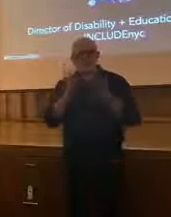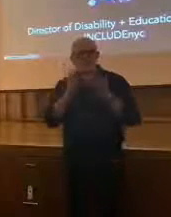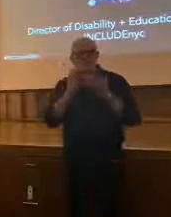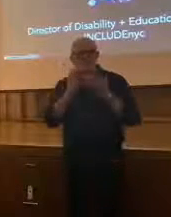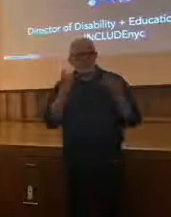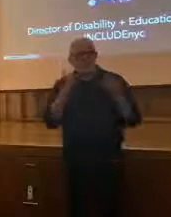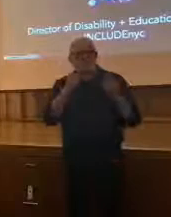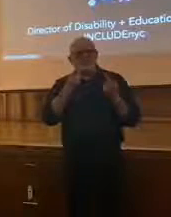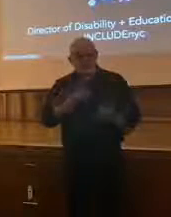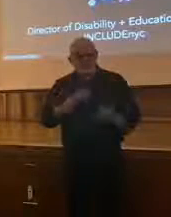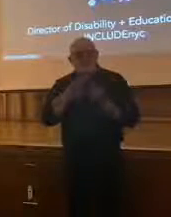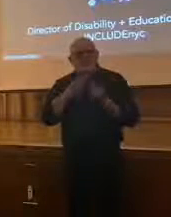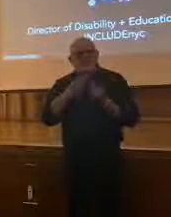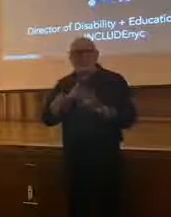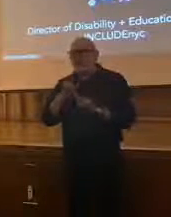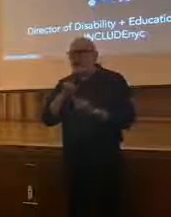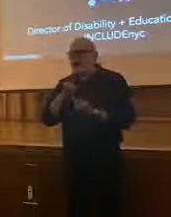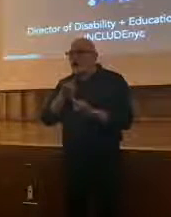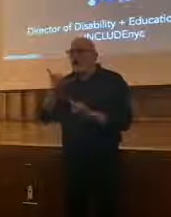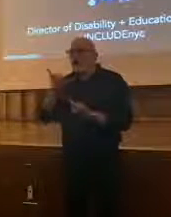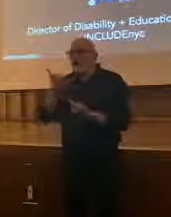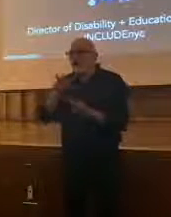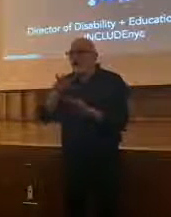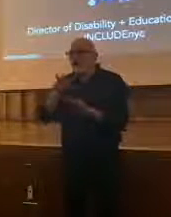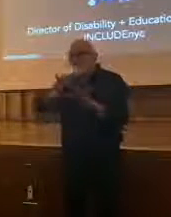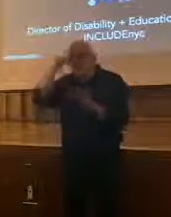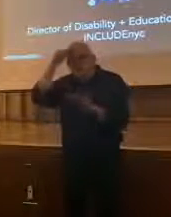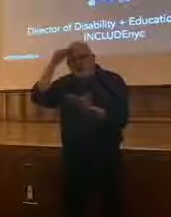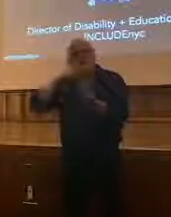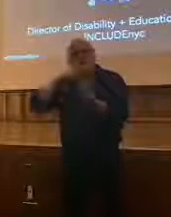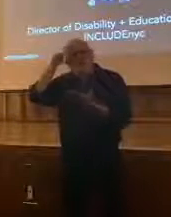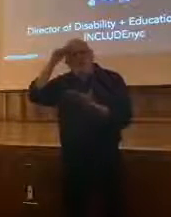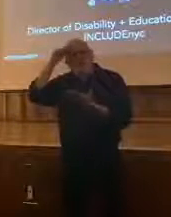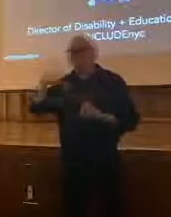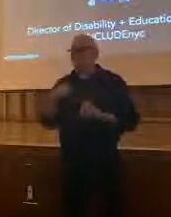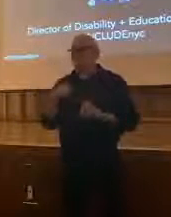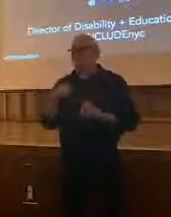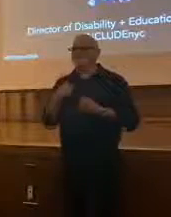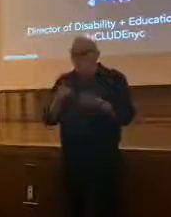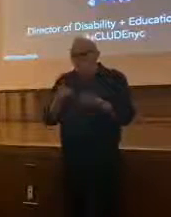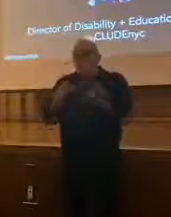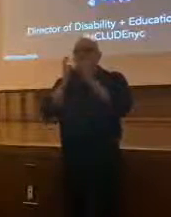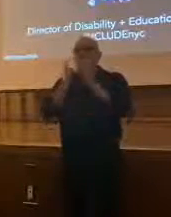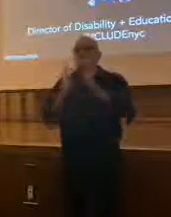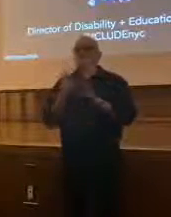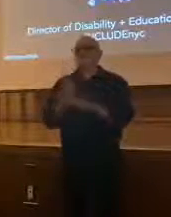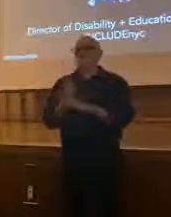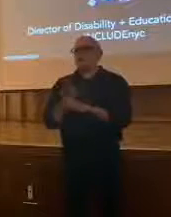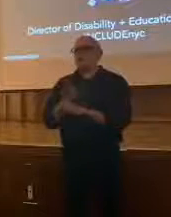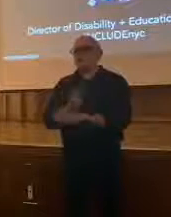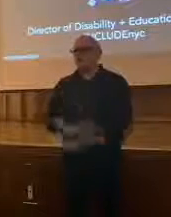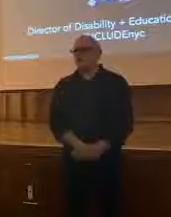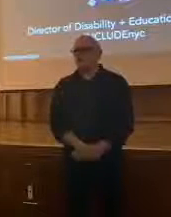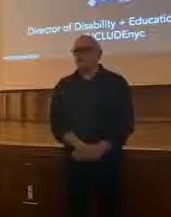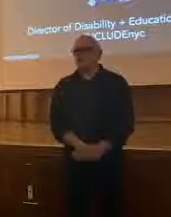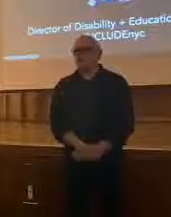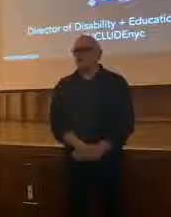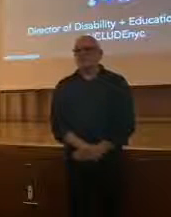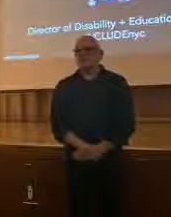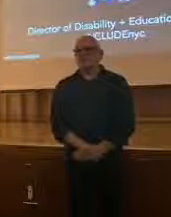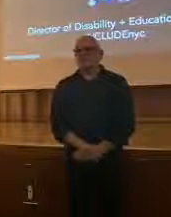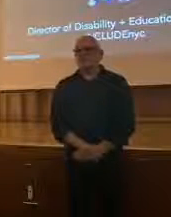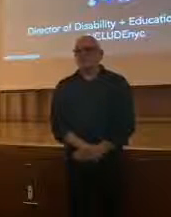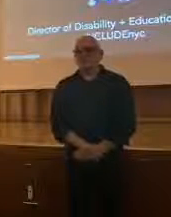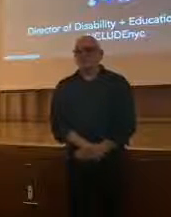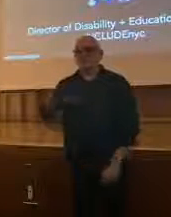and Education Policy at INCLUDEnyc. She is also a parent representative on the panel for education policy. So